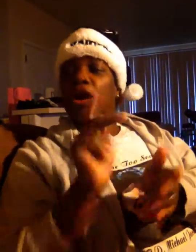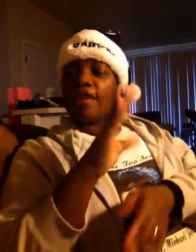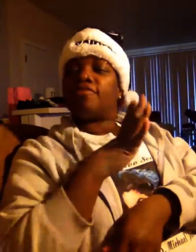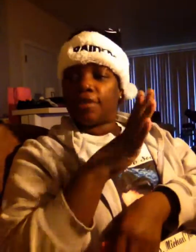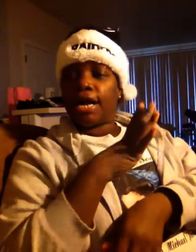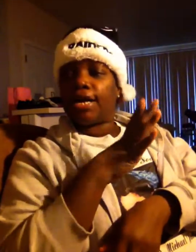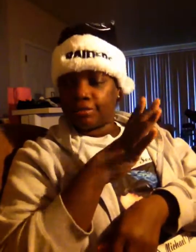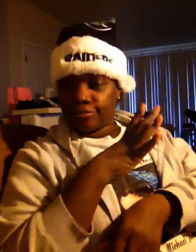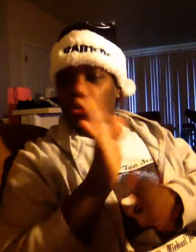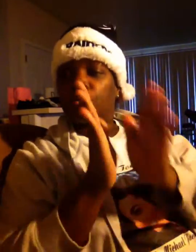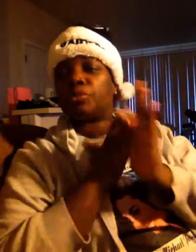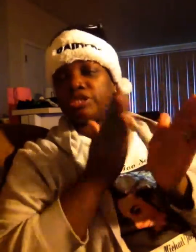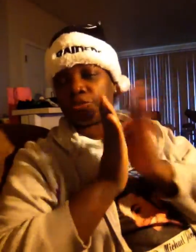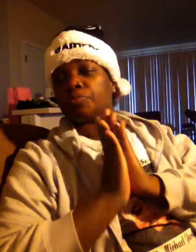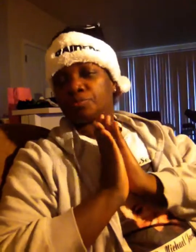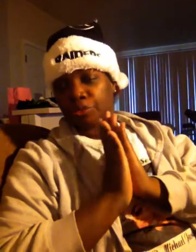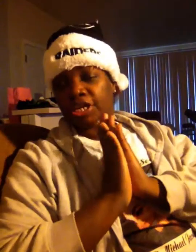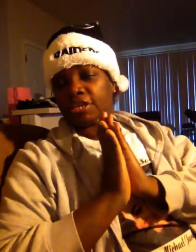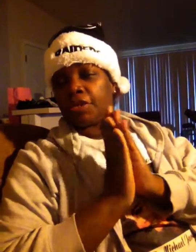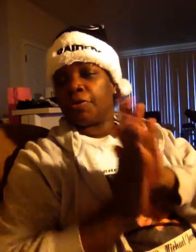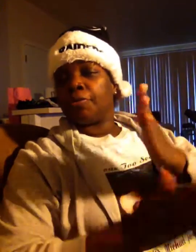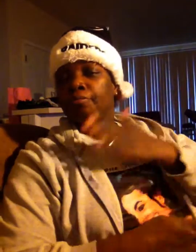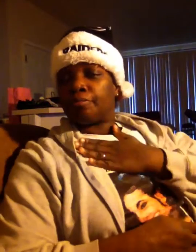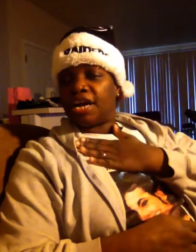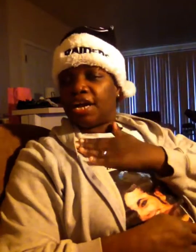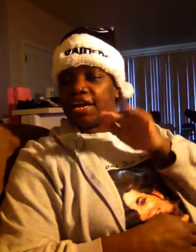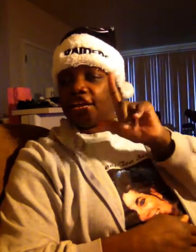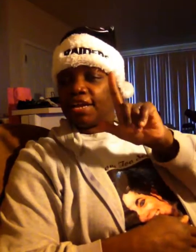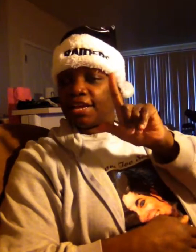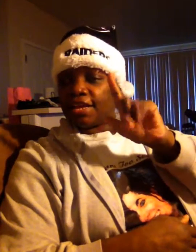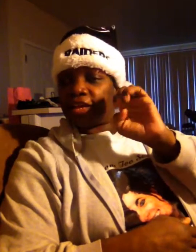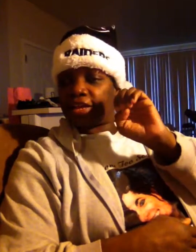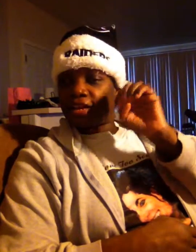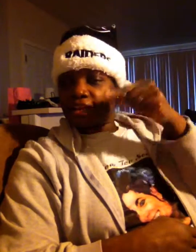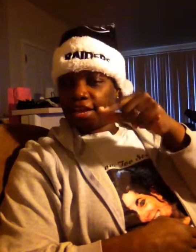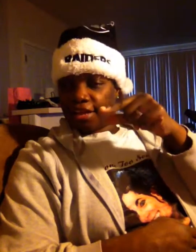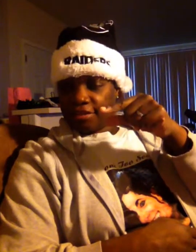Okay, fine. Yo, please pray. My name.